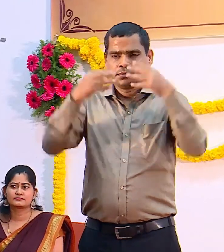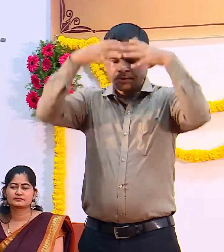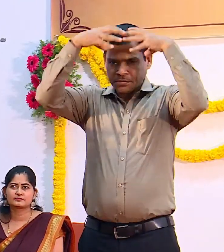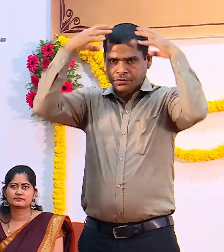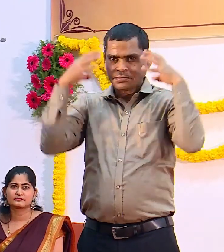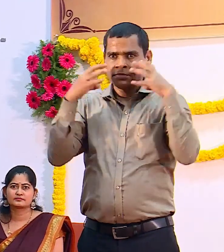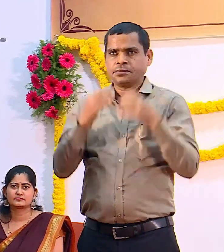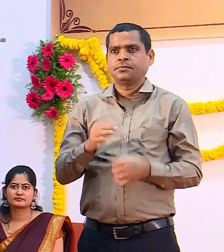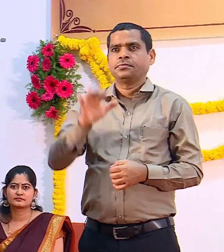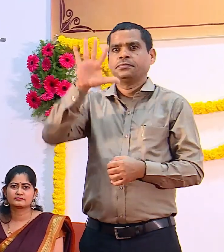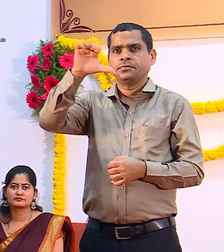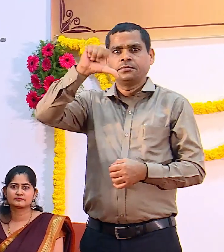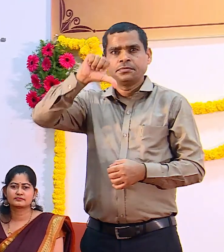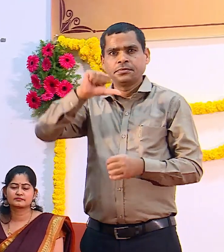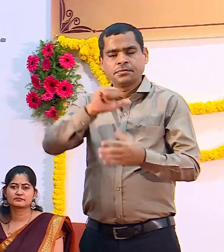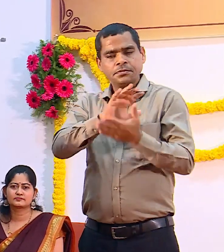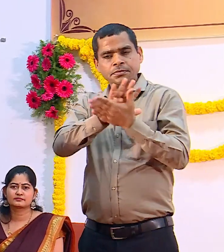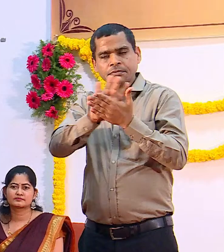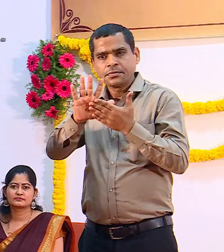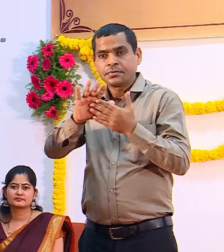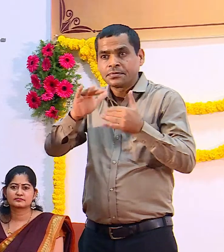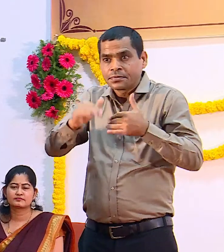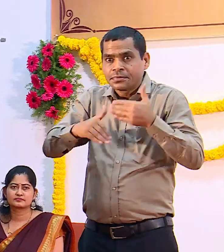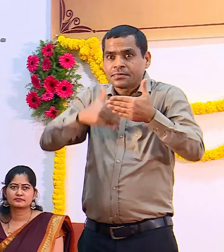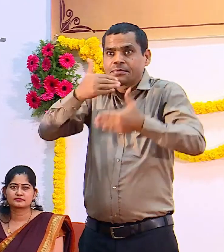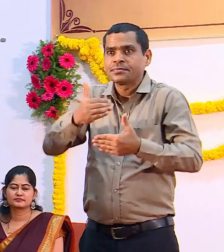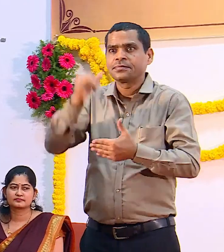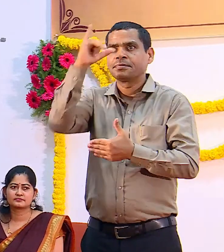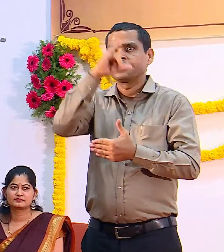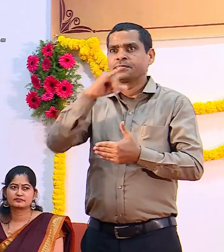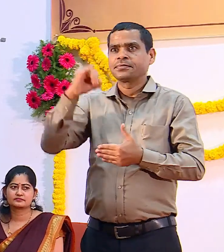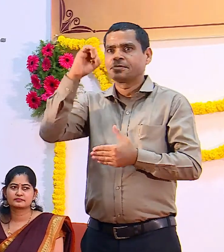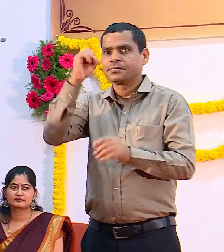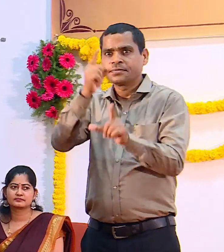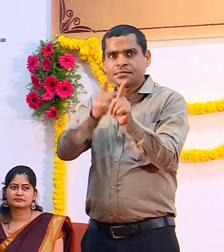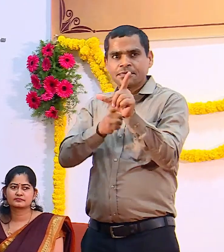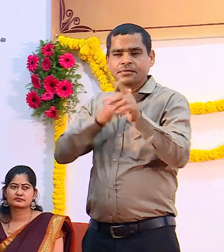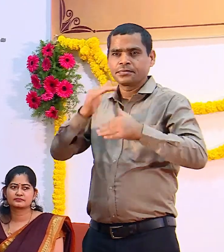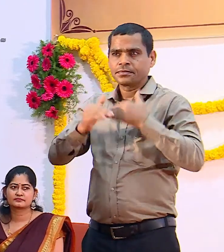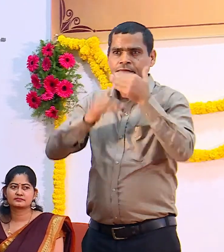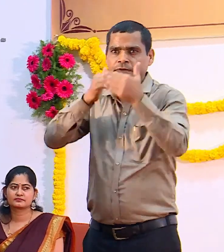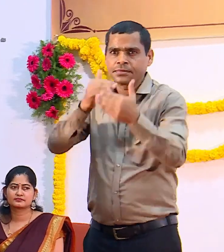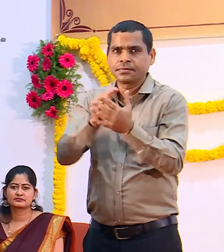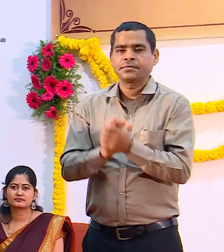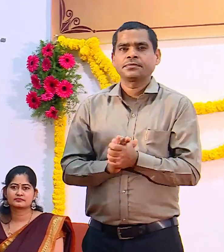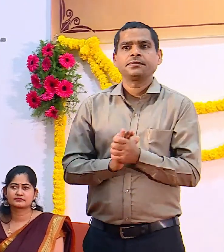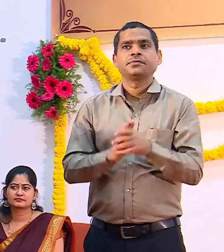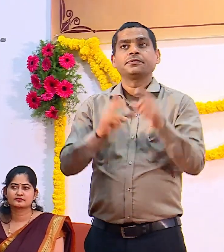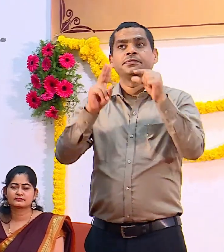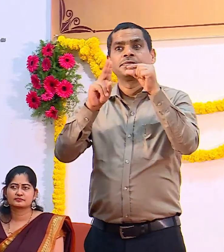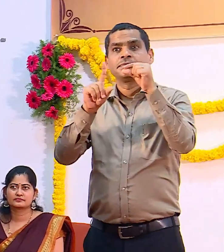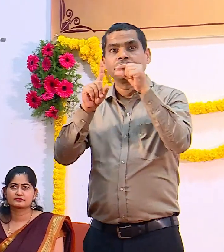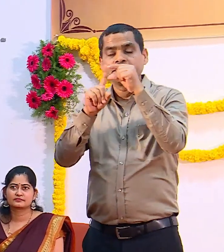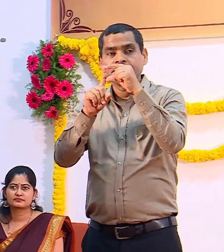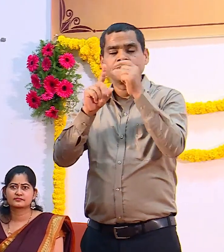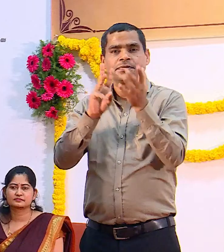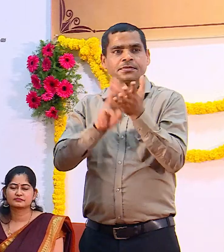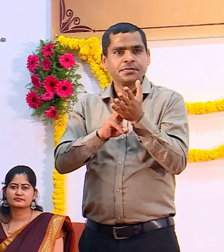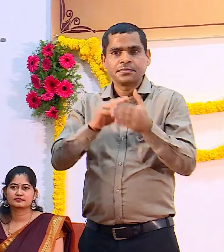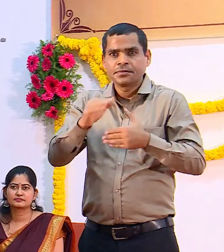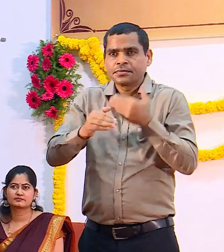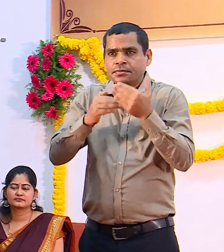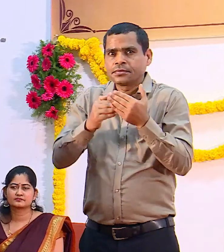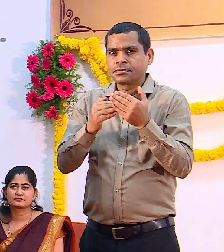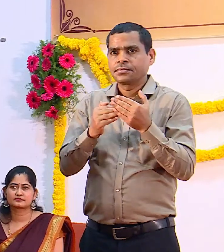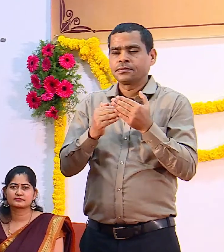completing 59 years and entering into 60th year. The Honorable Prime Minister conferred the Center